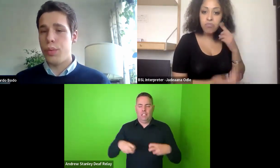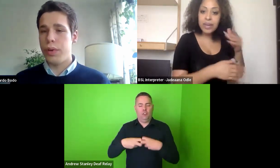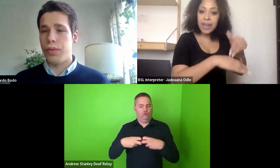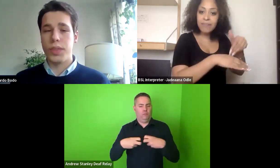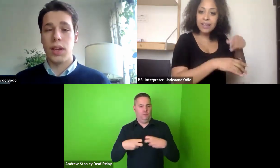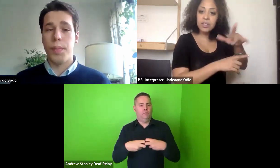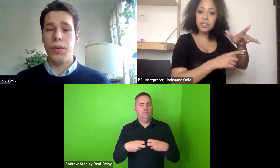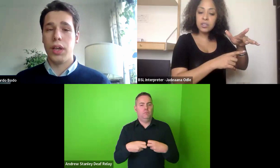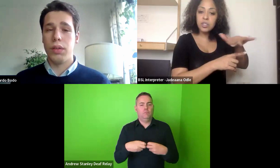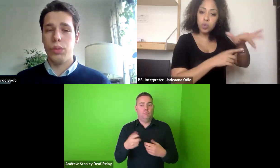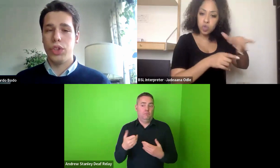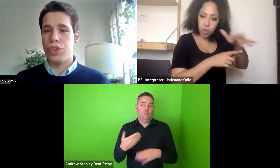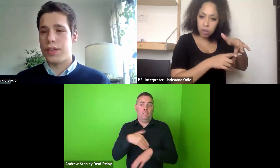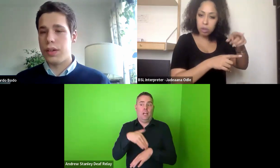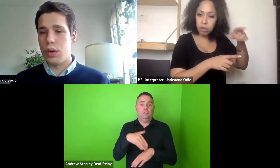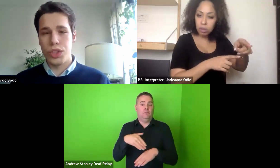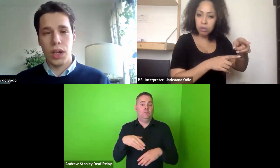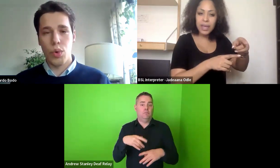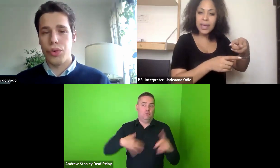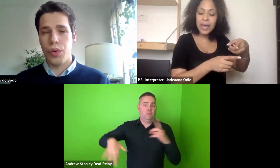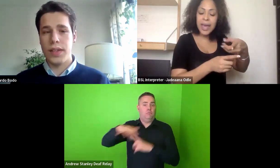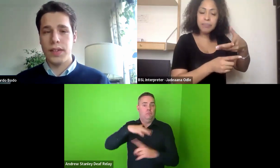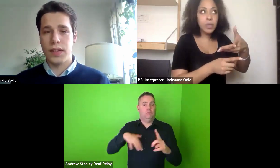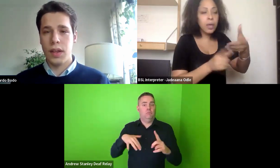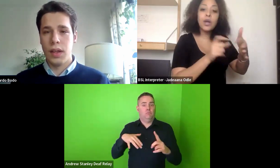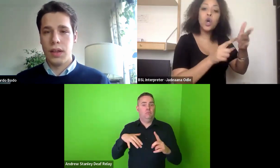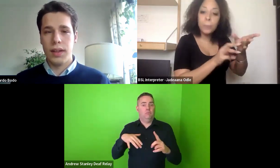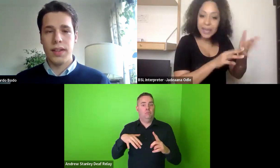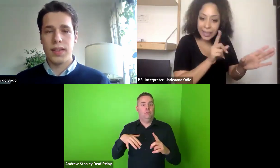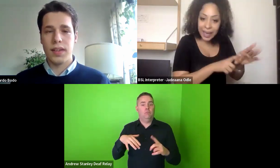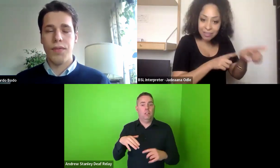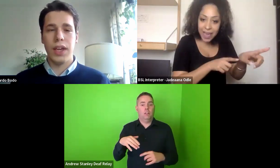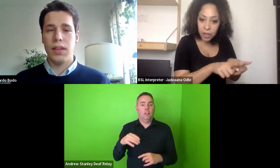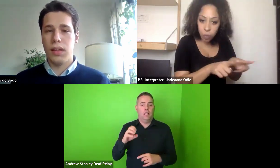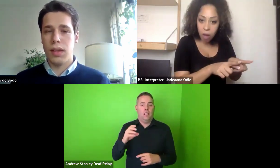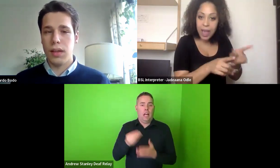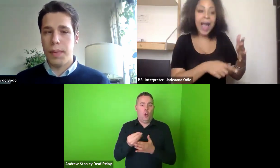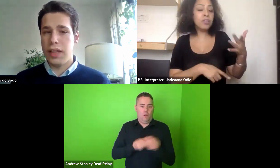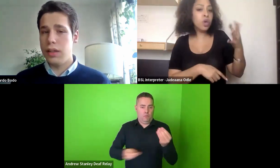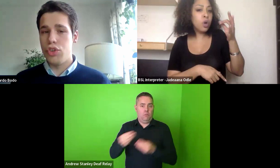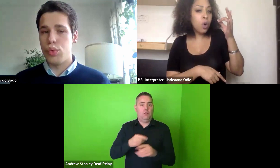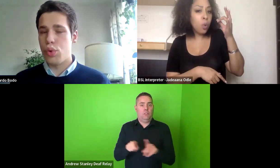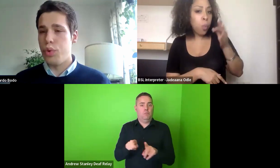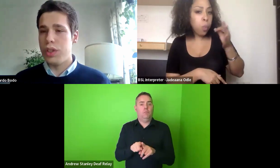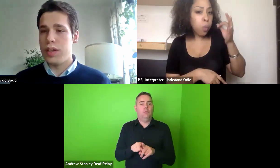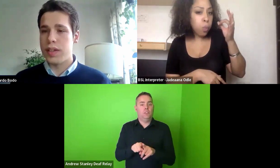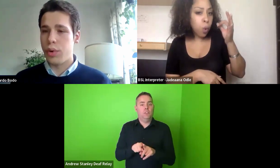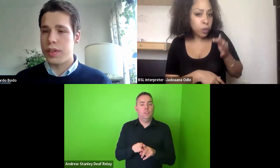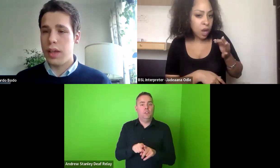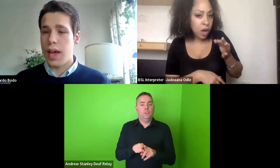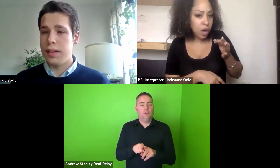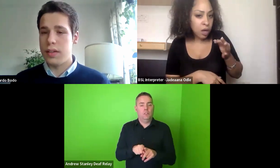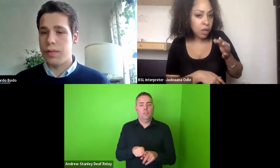also lithium from South America, which is causing a water crisis that is affecting many indigenous